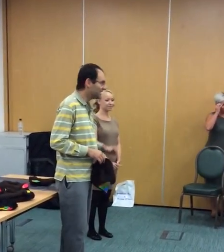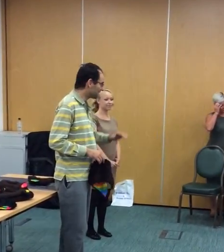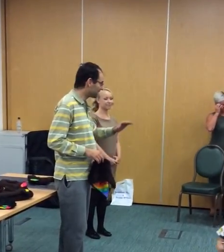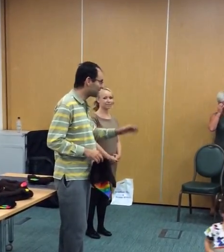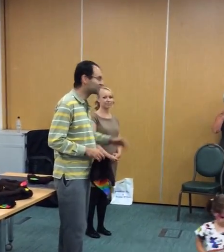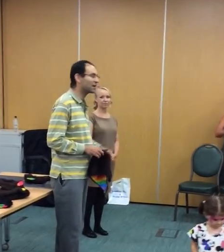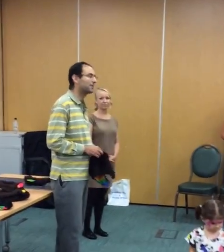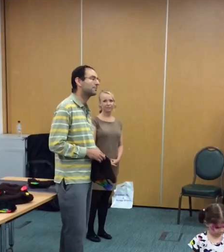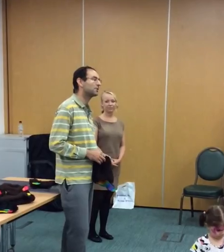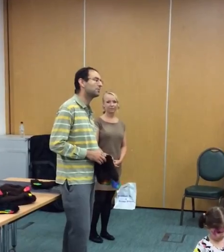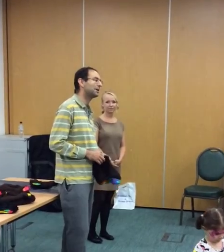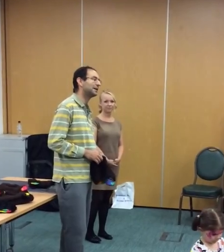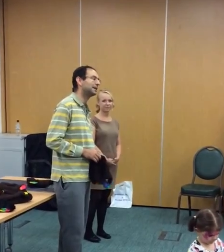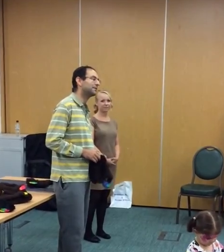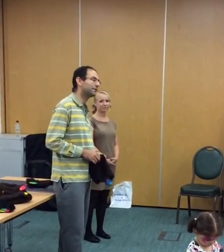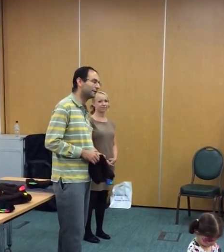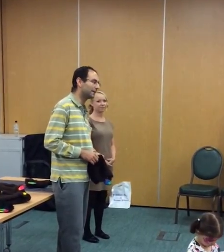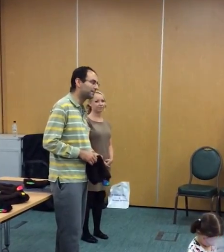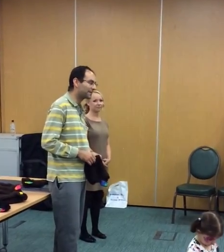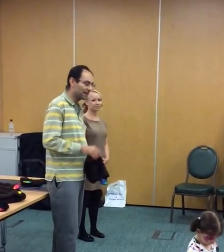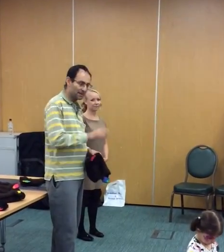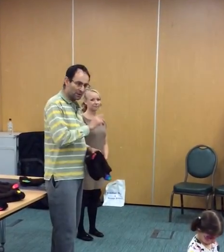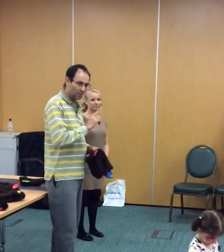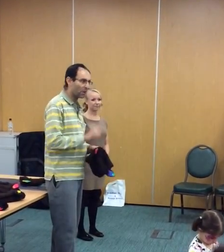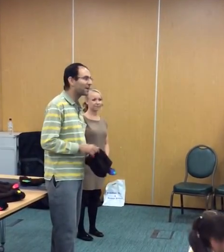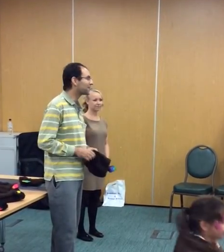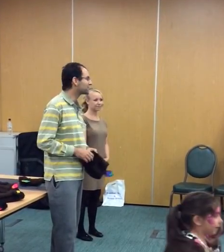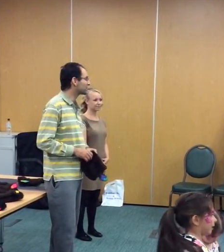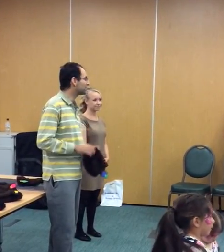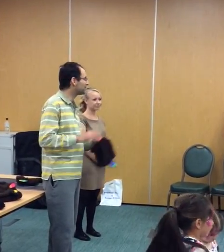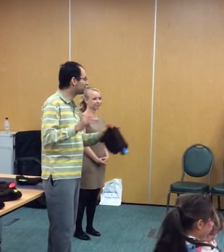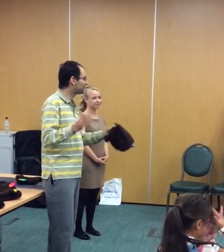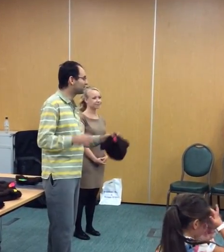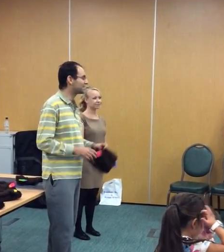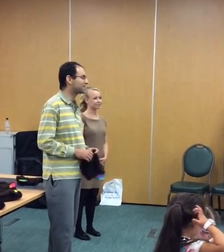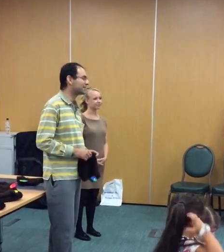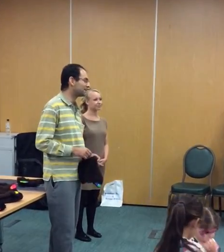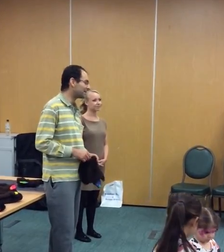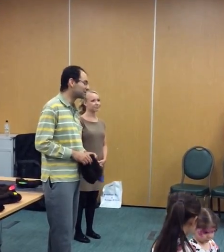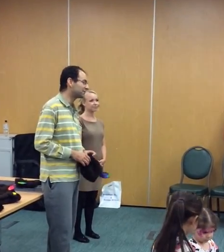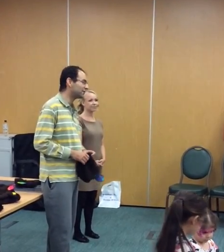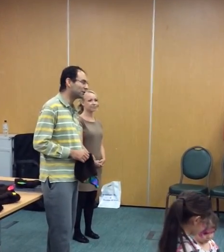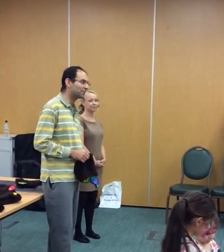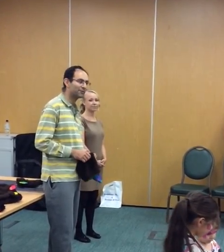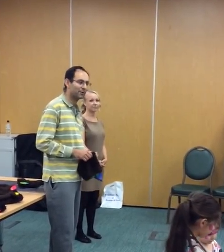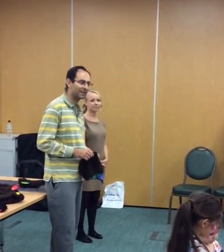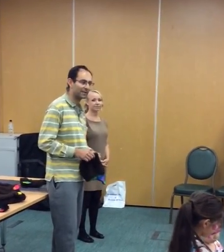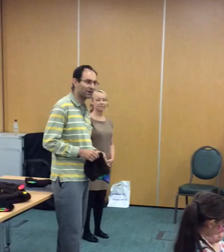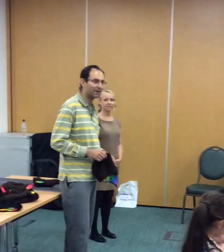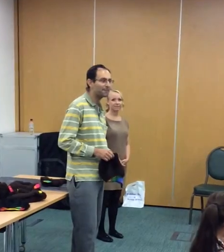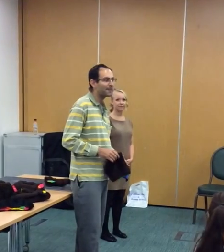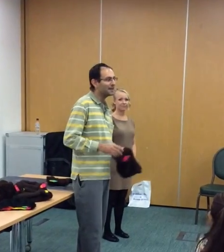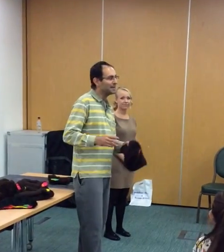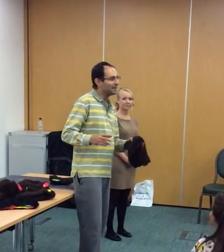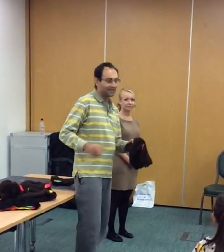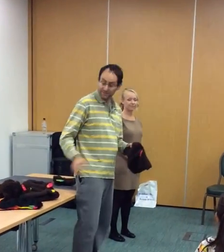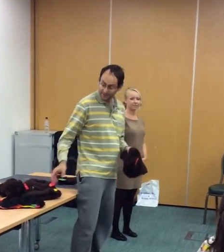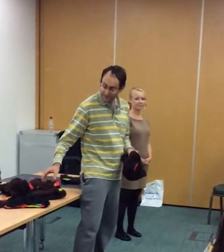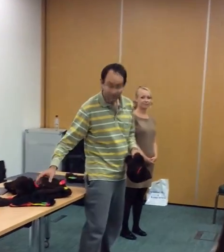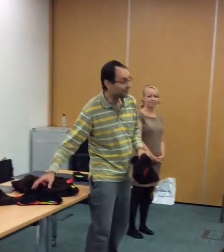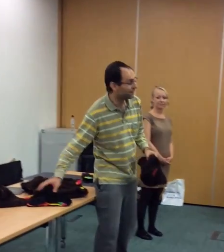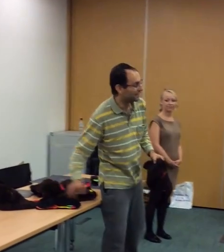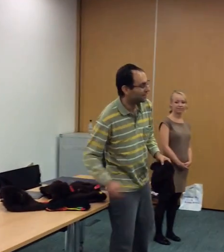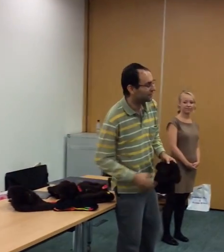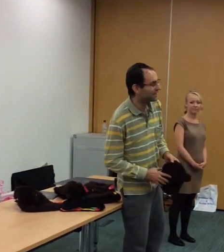talk, giving her time completely for free. One other sort of piece of information for you before we get going.